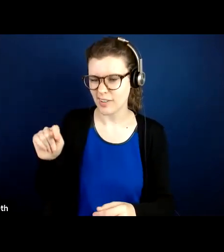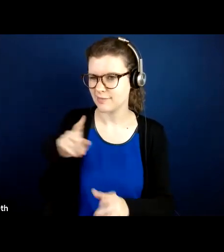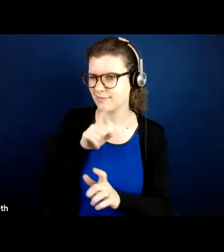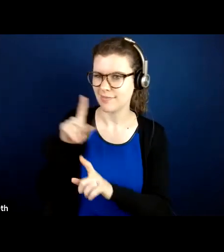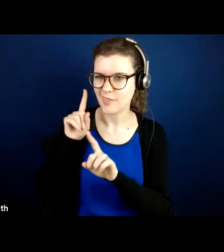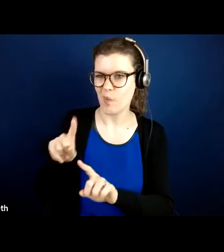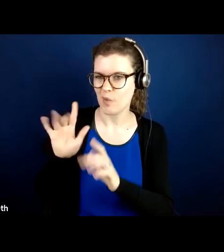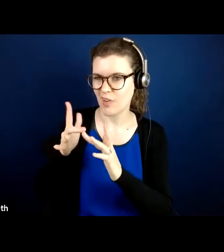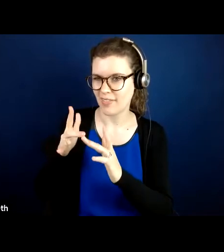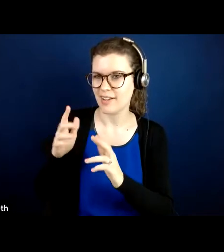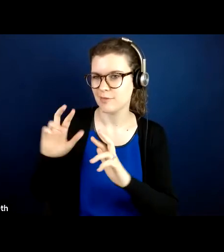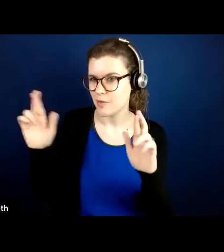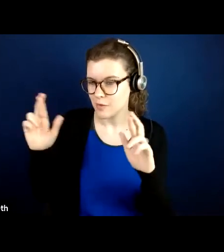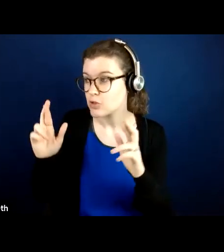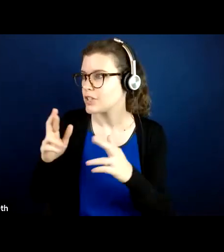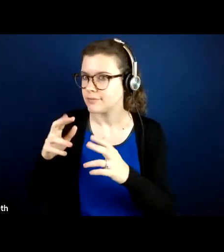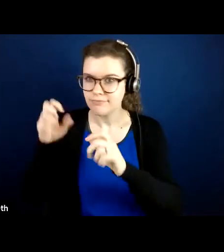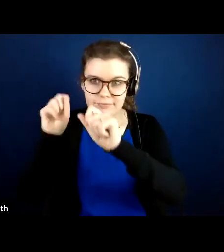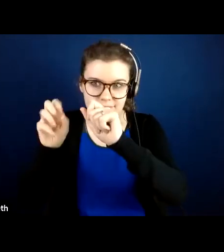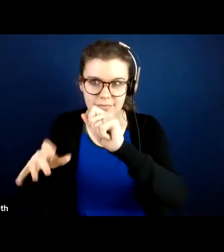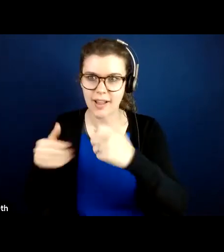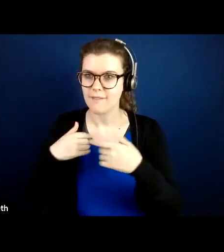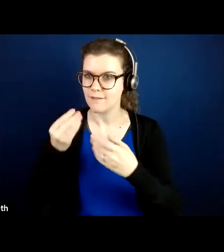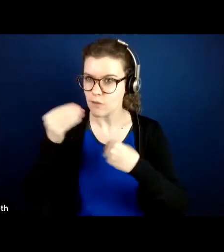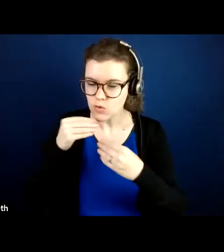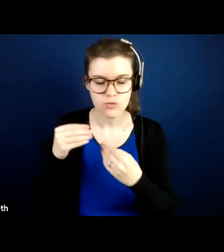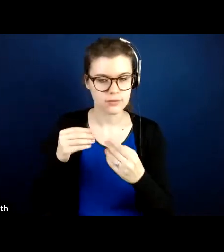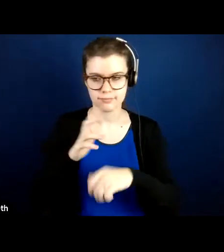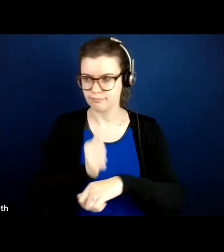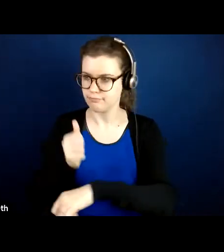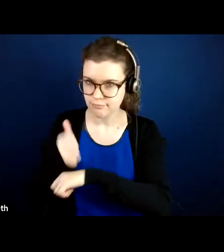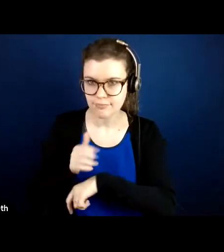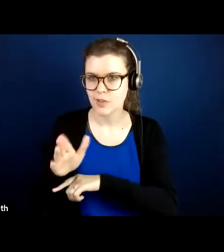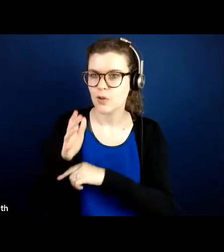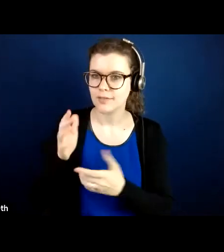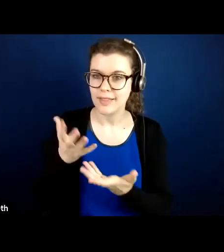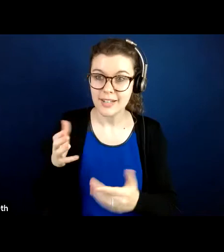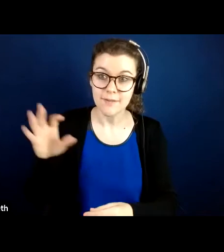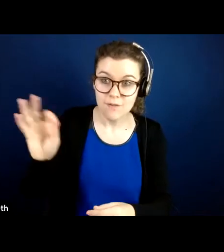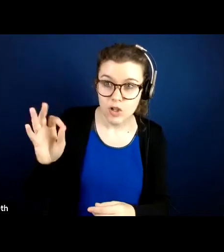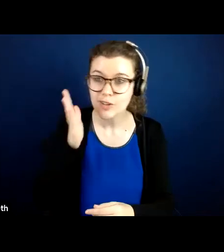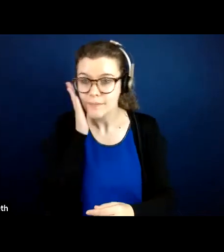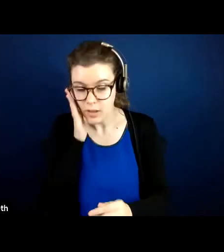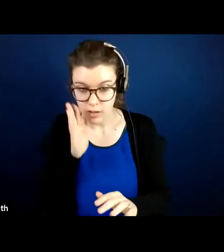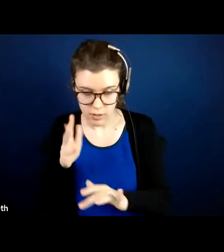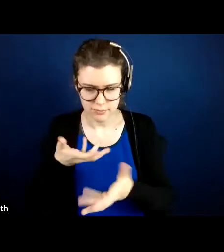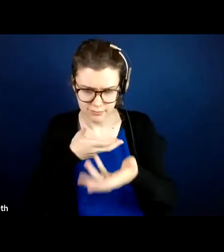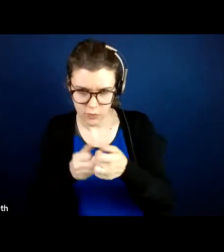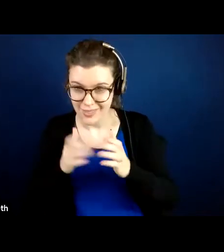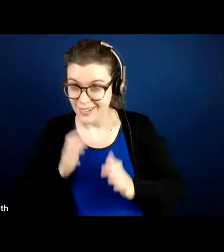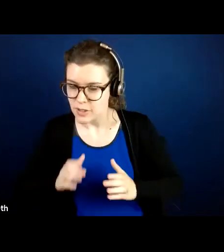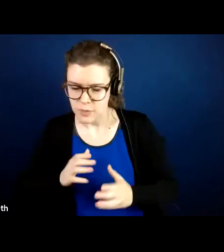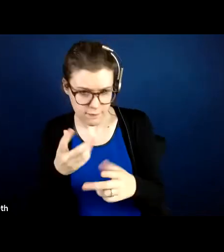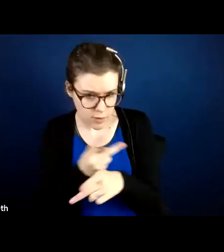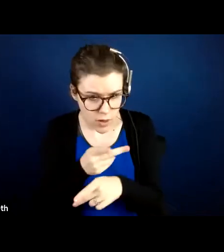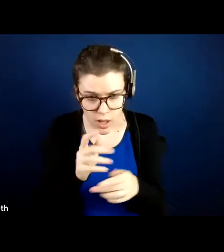fridge stocked with food, setting up all of their home items. working with the consumer to figure out how they want